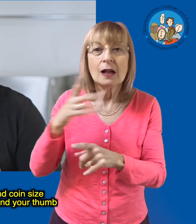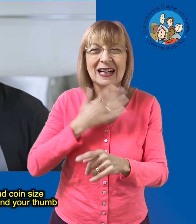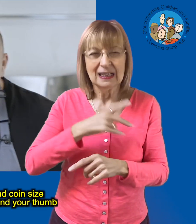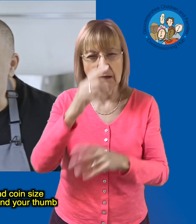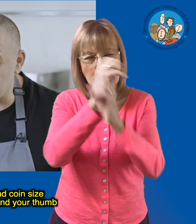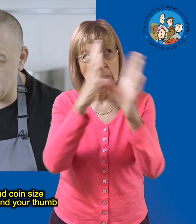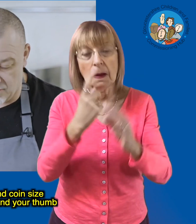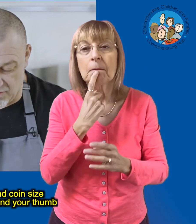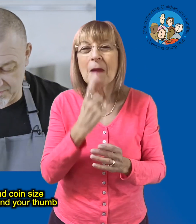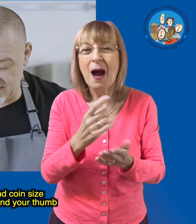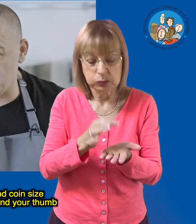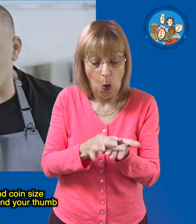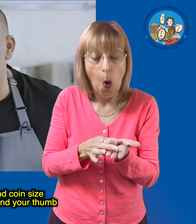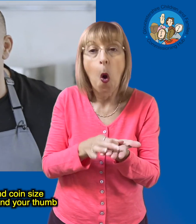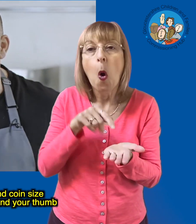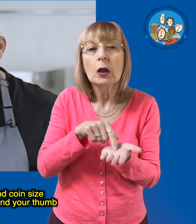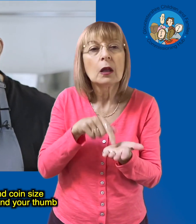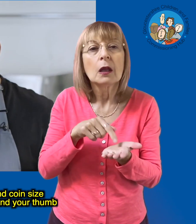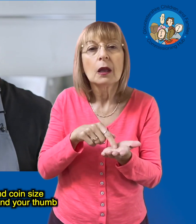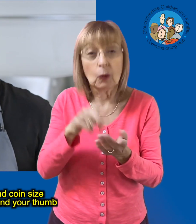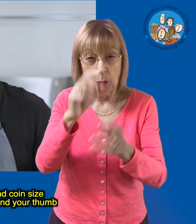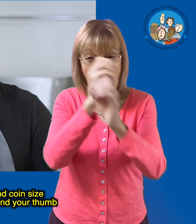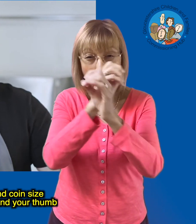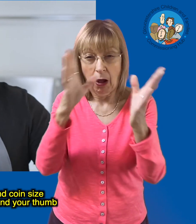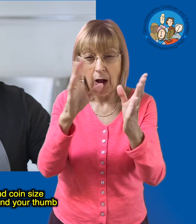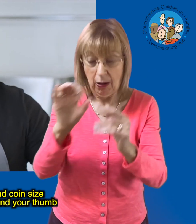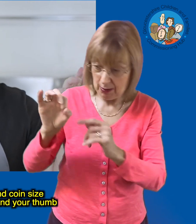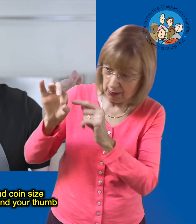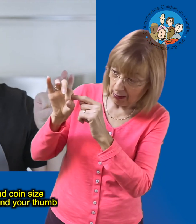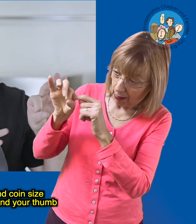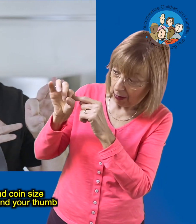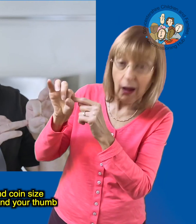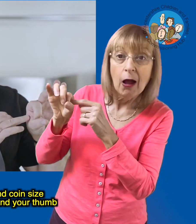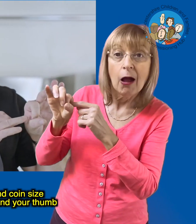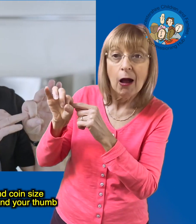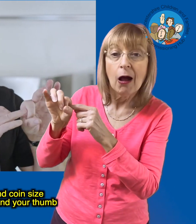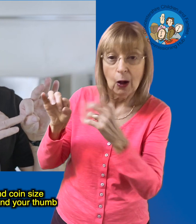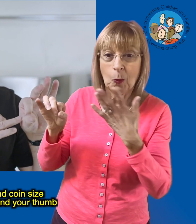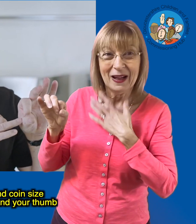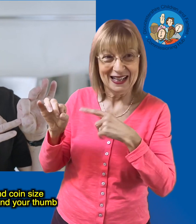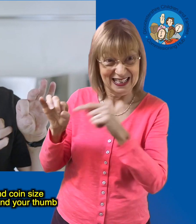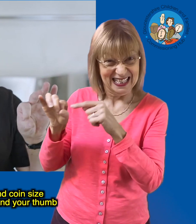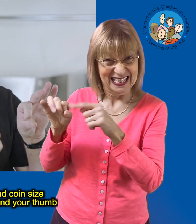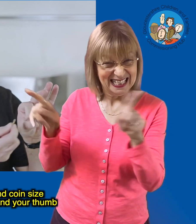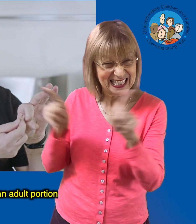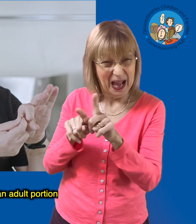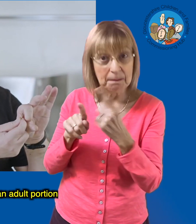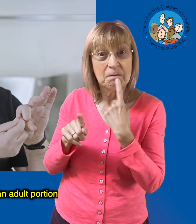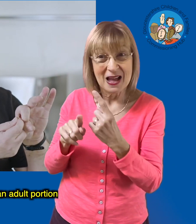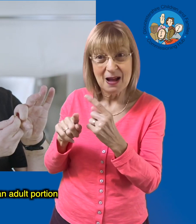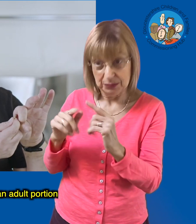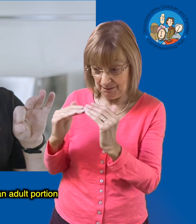adult, imagine £1 coin, size like that, and you actually form a hole with your finger and your thumb to actually